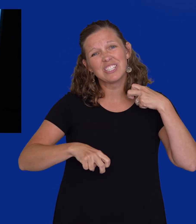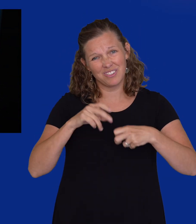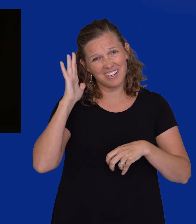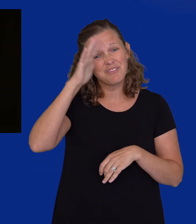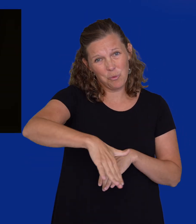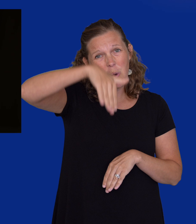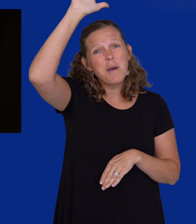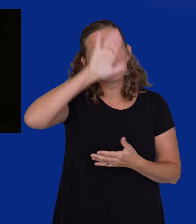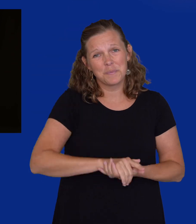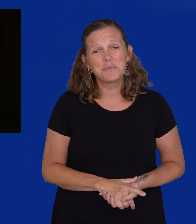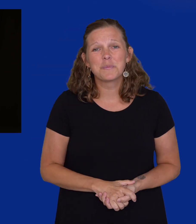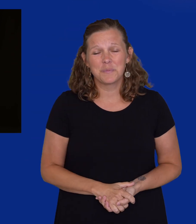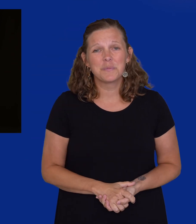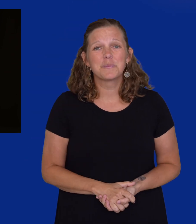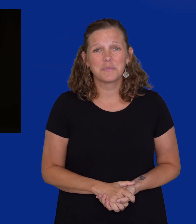future.